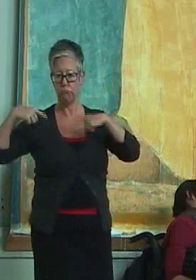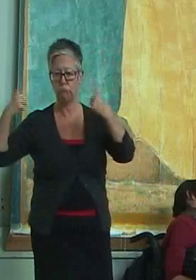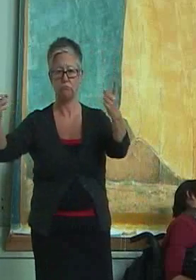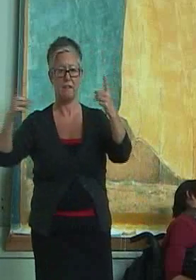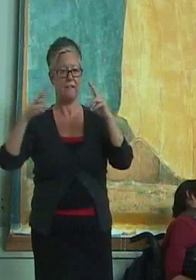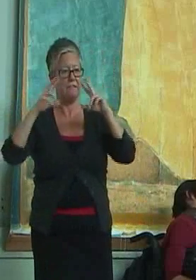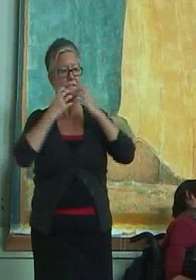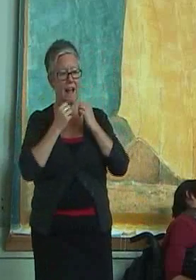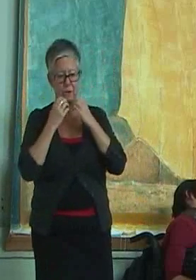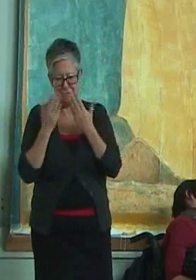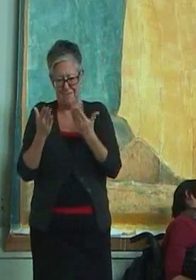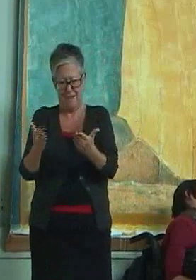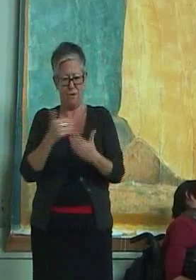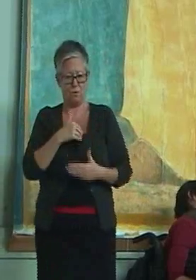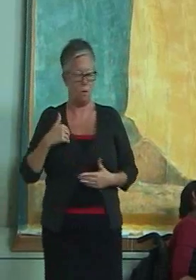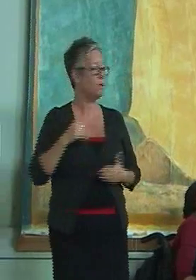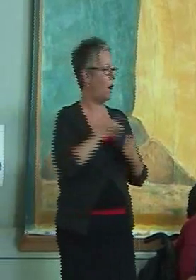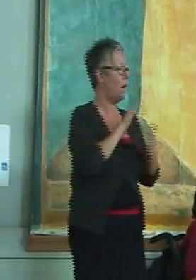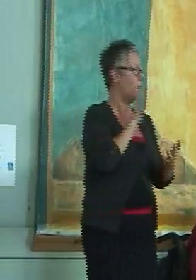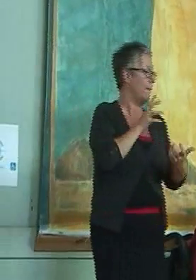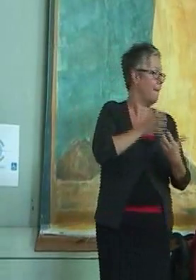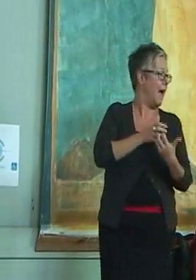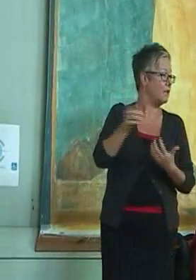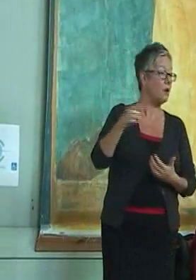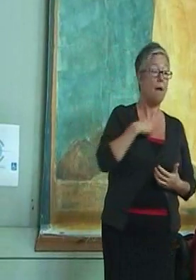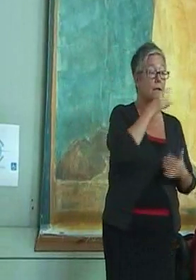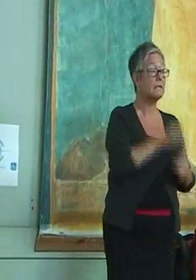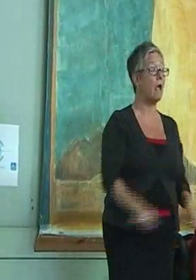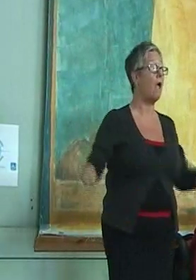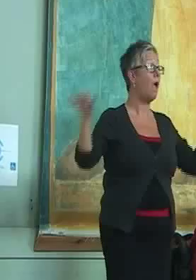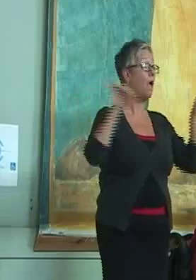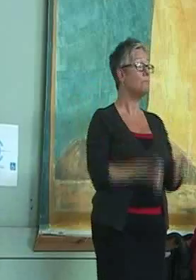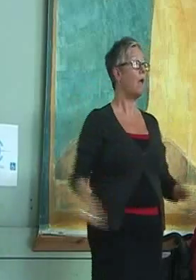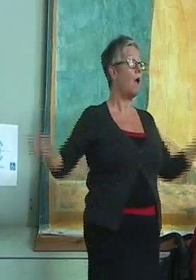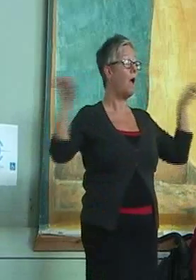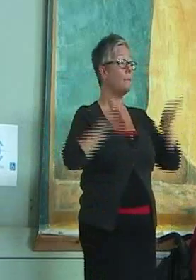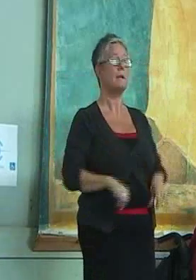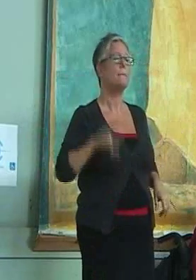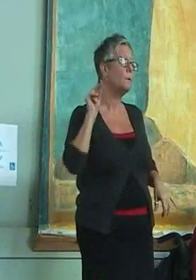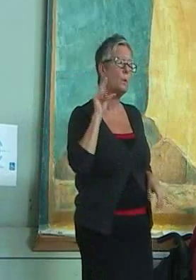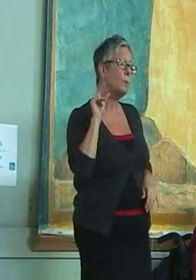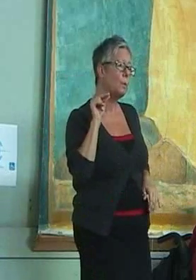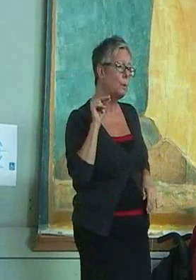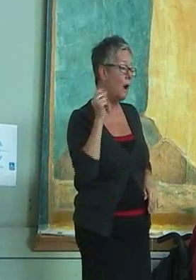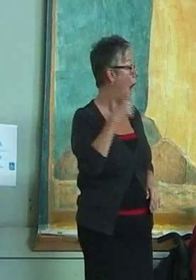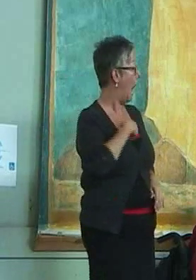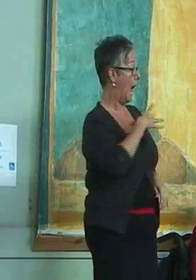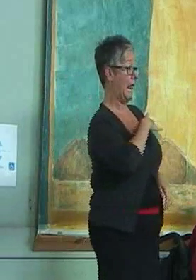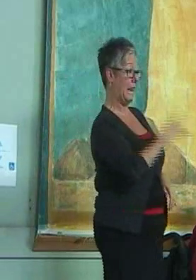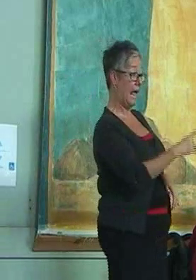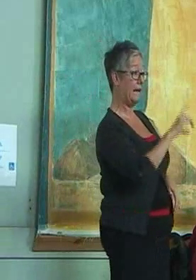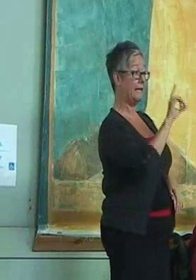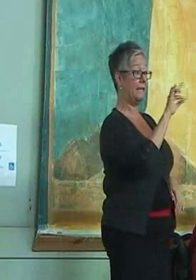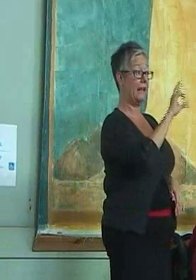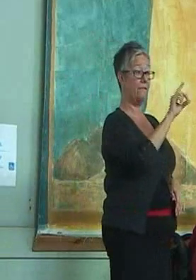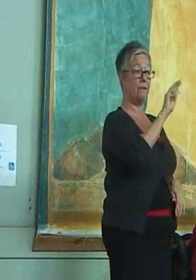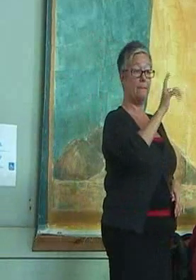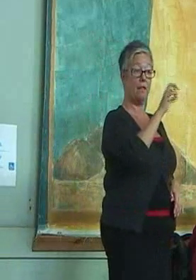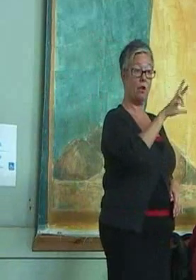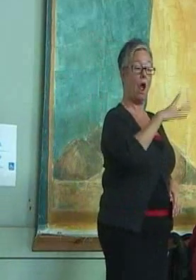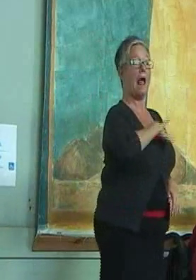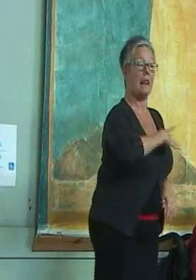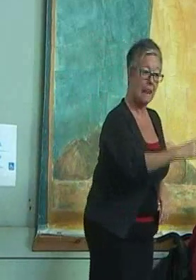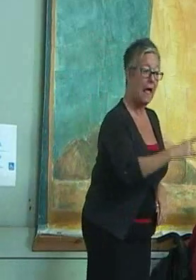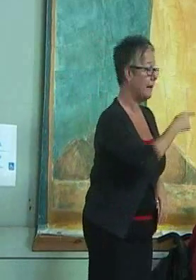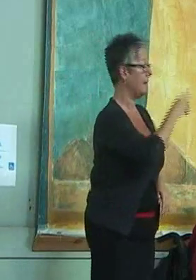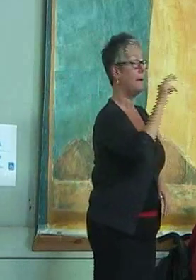that we're on. I'm not a candidate of the status quo. I like Joe Pantalone and I like David Miller, but I don't like everything that they've